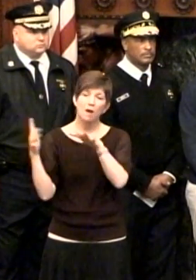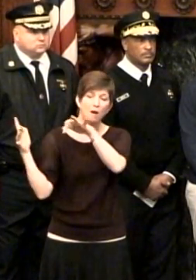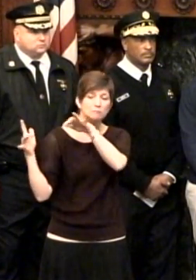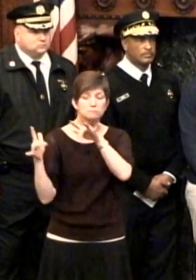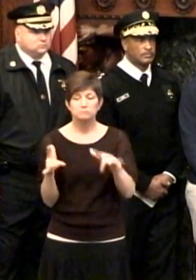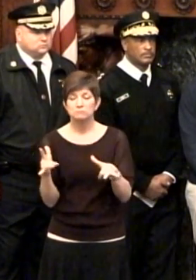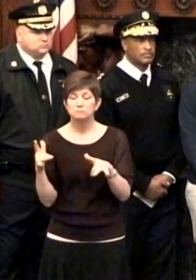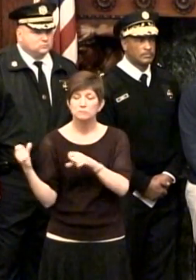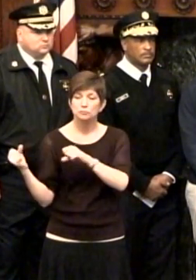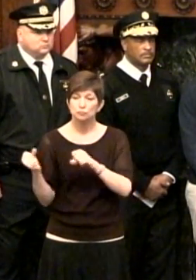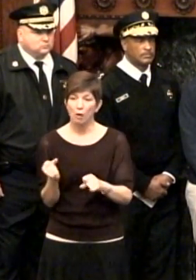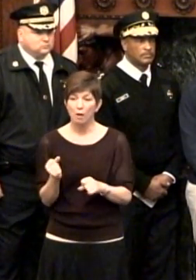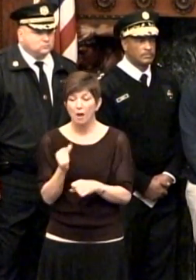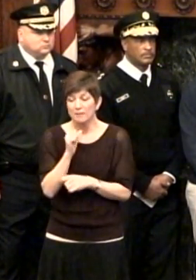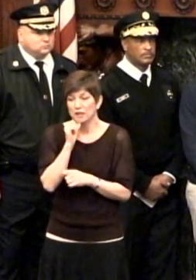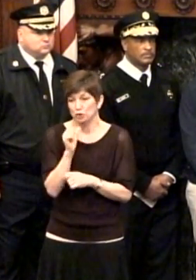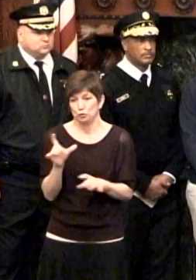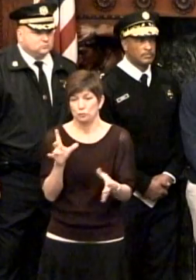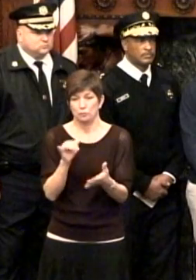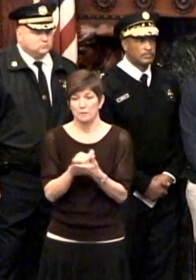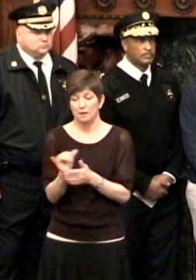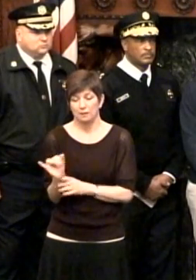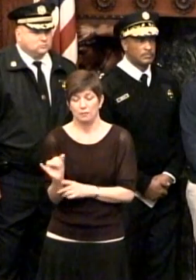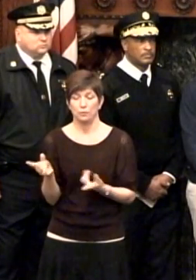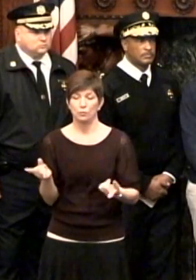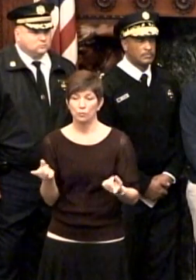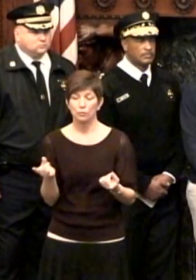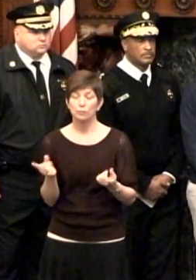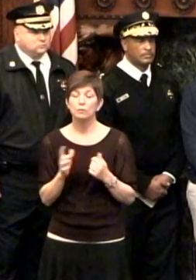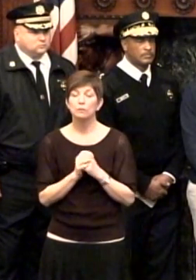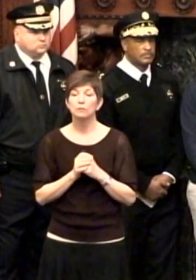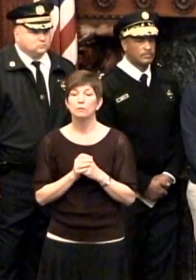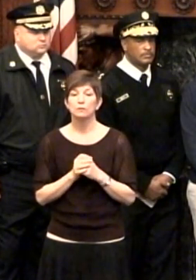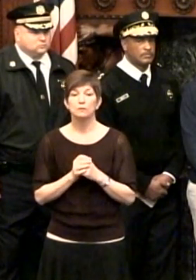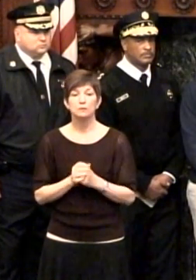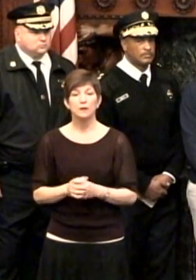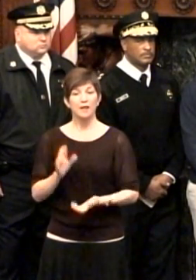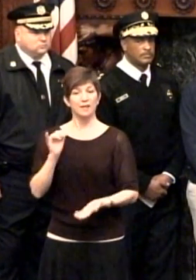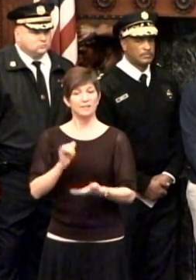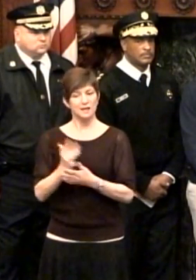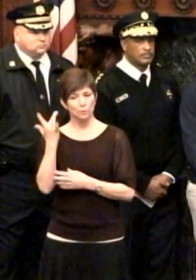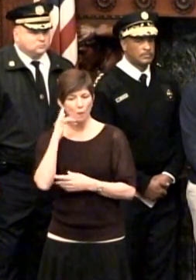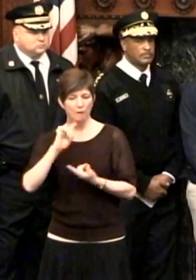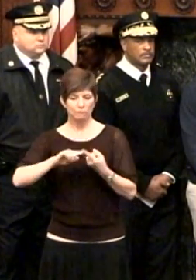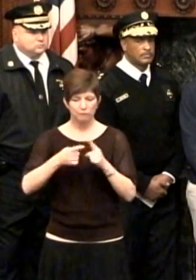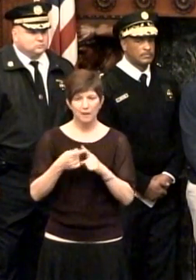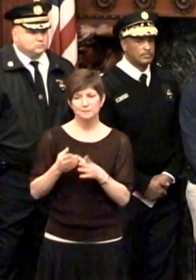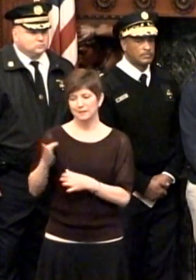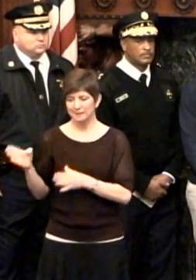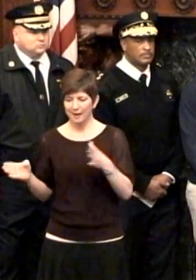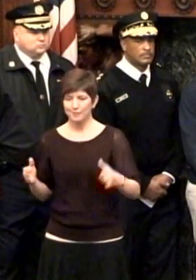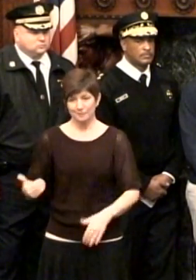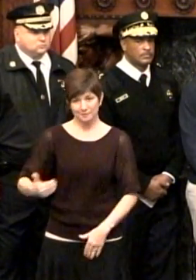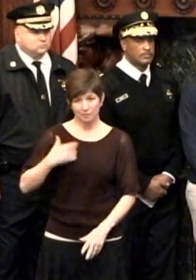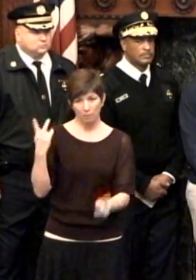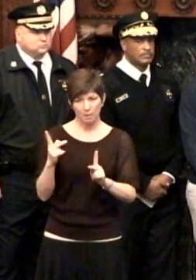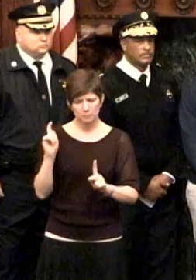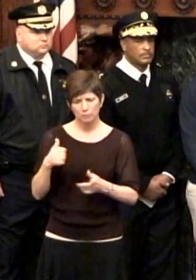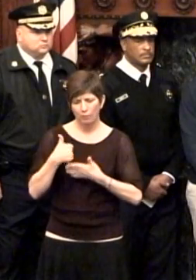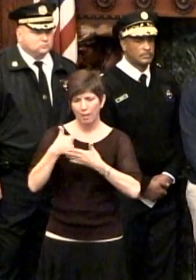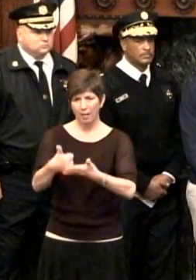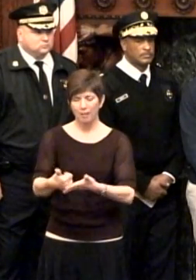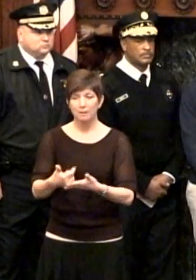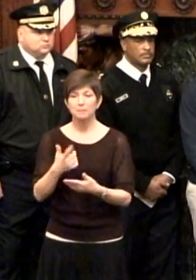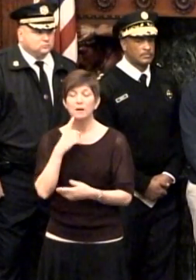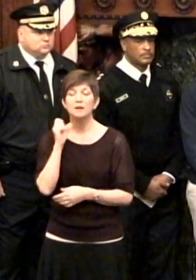and shouldn't, in many instances, be doing this kind of work in the first place. That's what friends and neighbors and young people are for. Knock